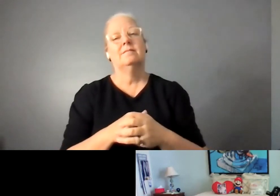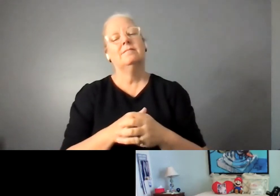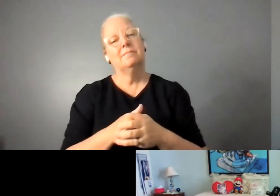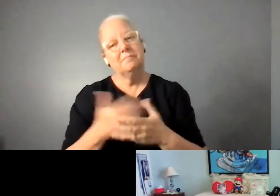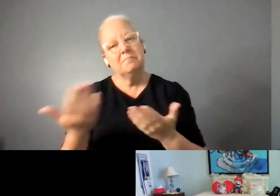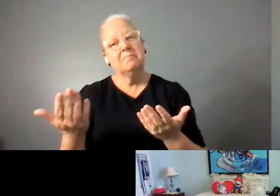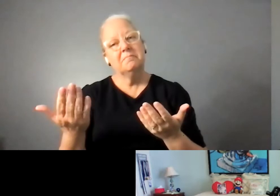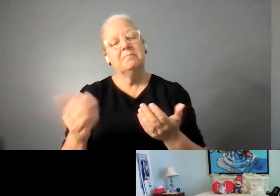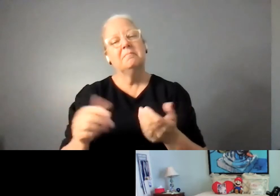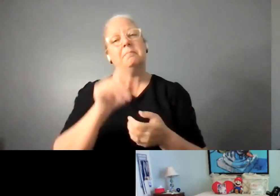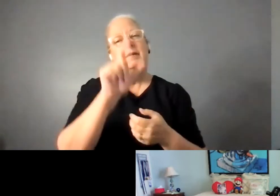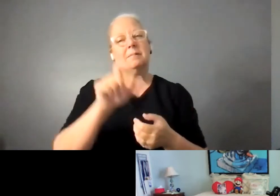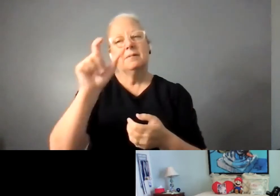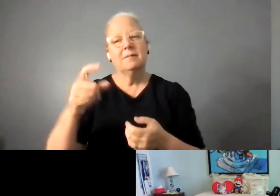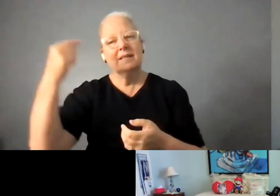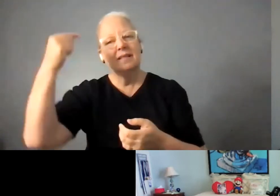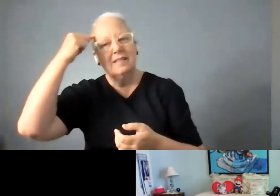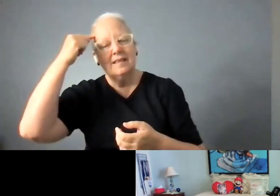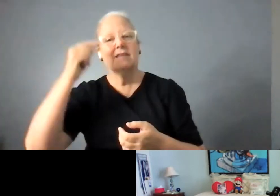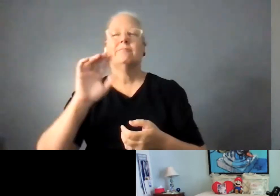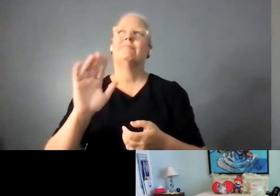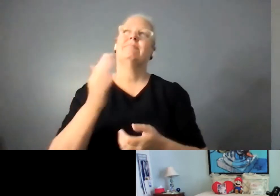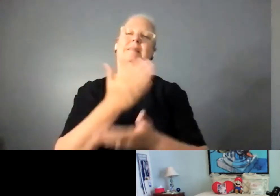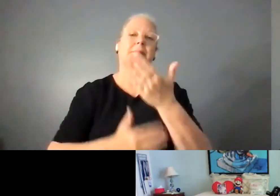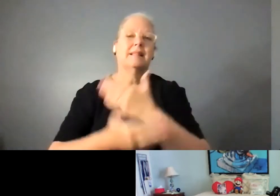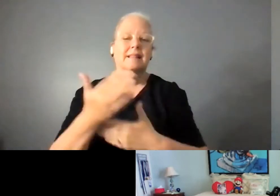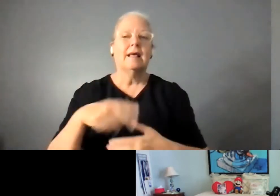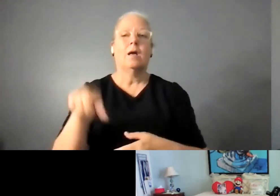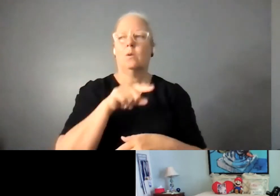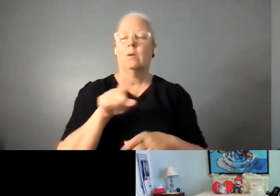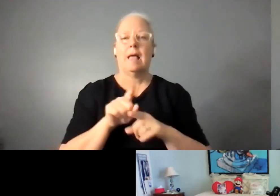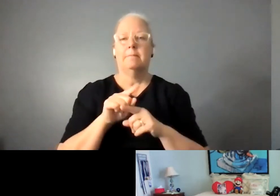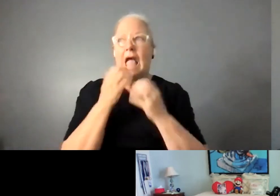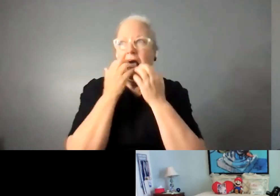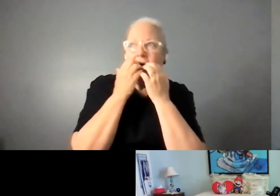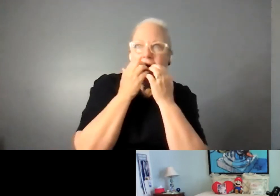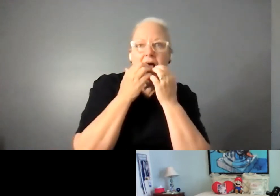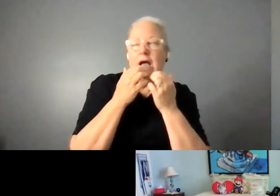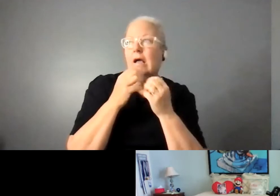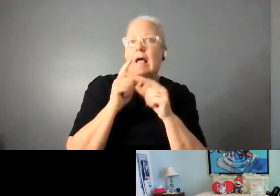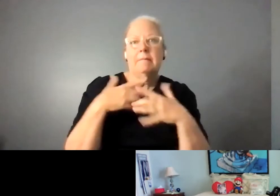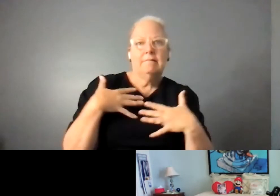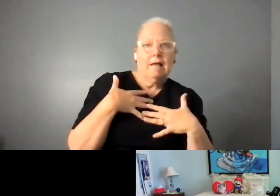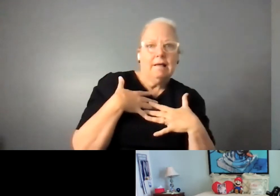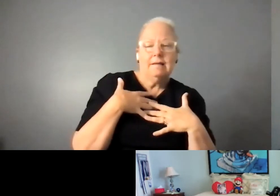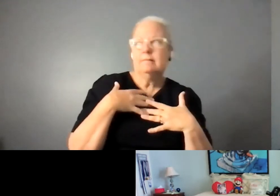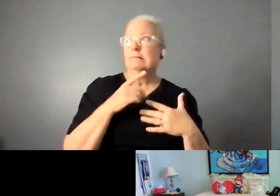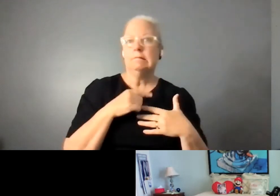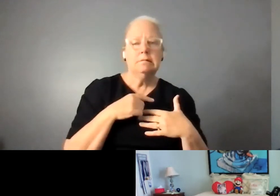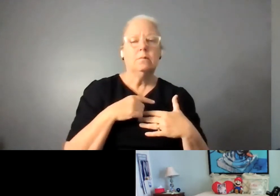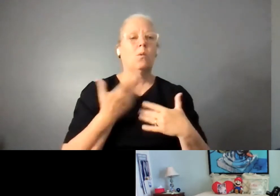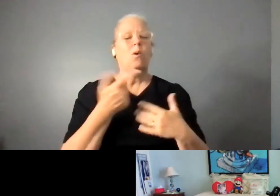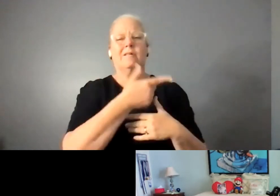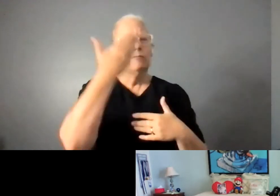about people with disability frightens people. Sometimes there's a lack of knowledge and people